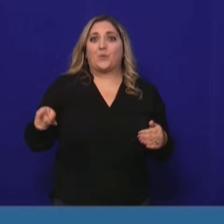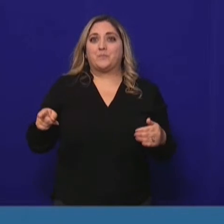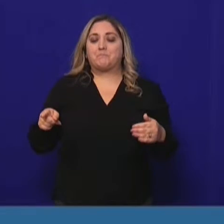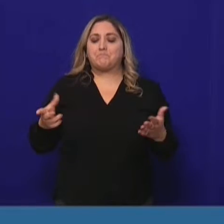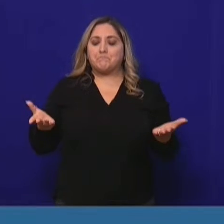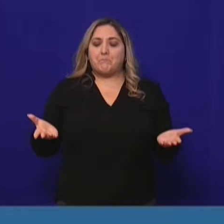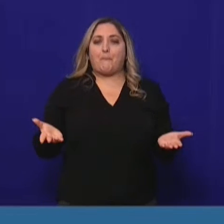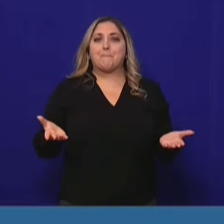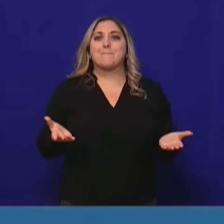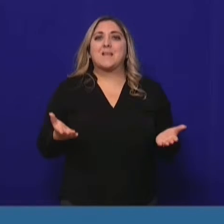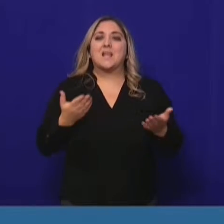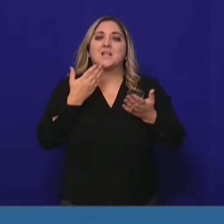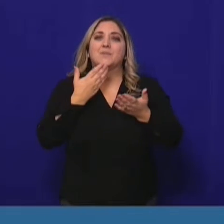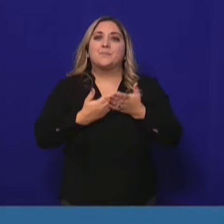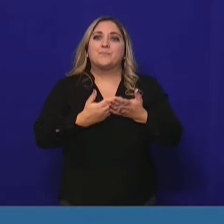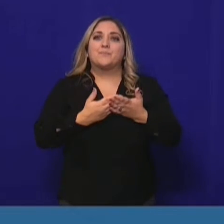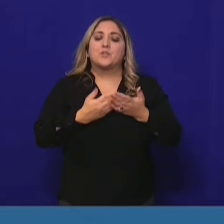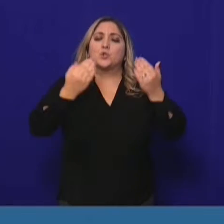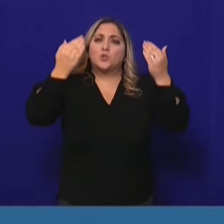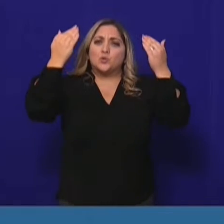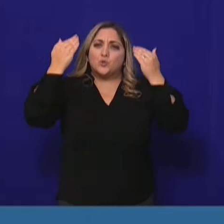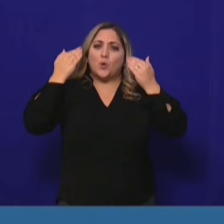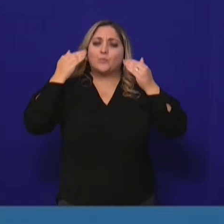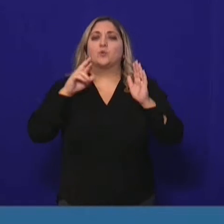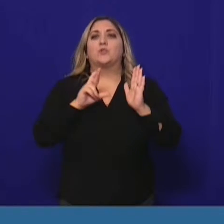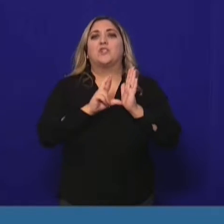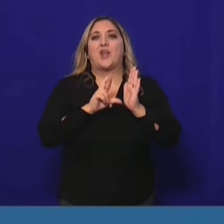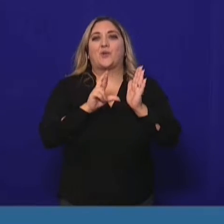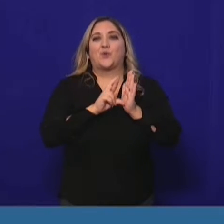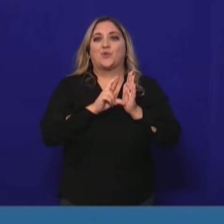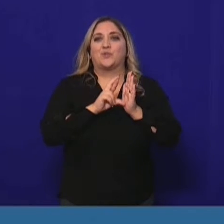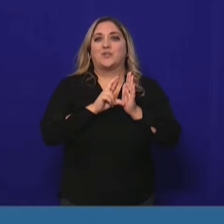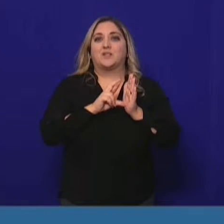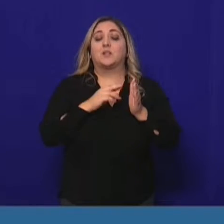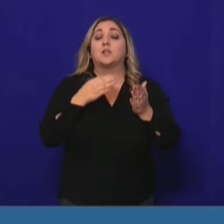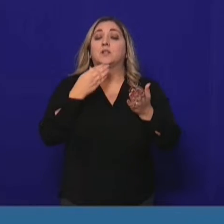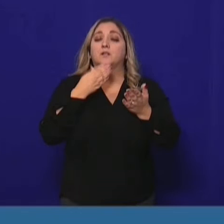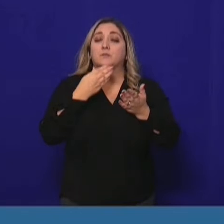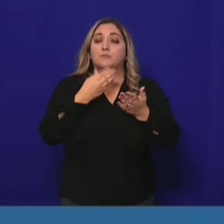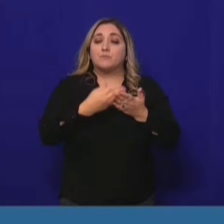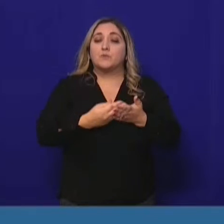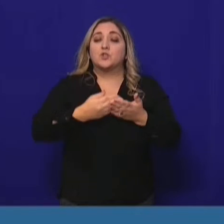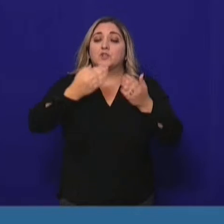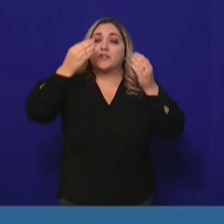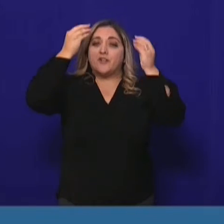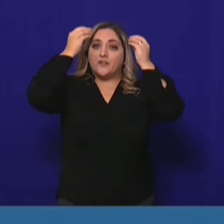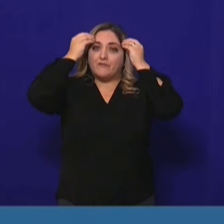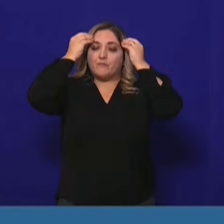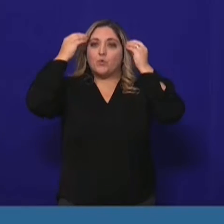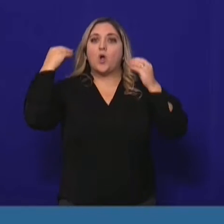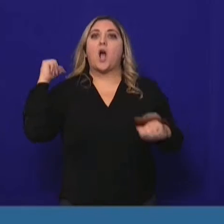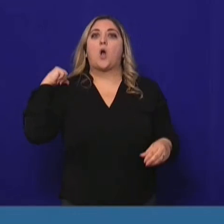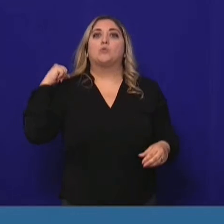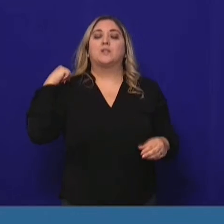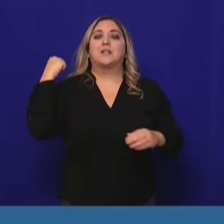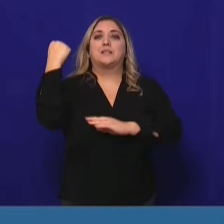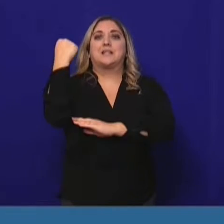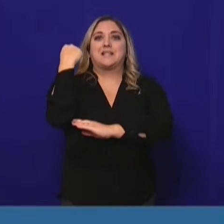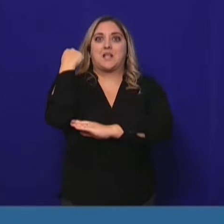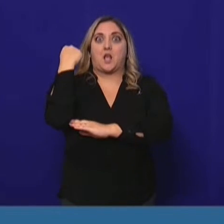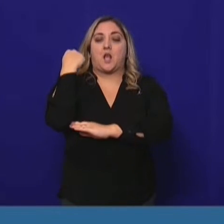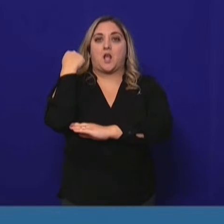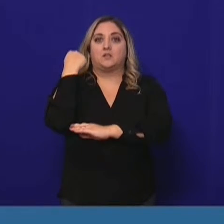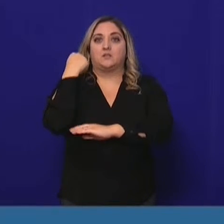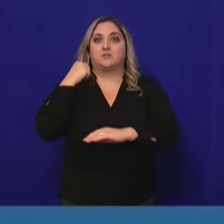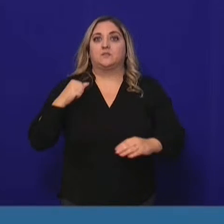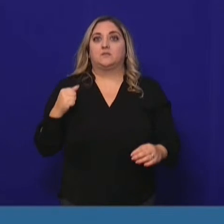lill-pubbliku biex nkunu qegħdin insegwu l-istruzzjonijiet li qegħdin joħorġu wkoll mill-awtoritajiet tas-saħħa u